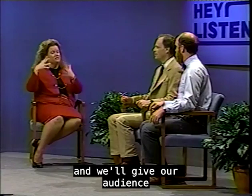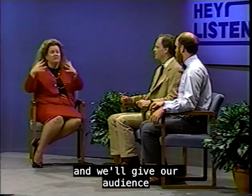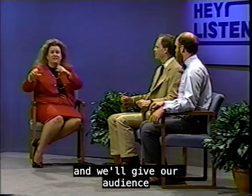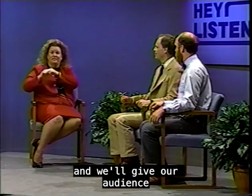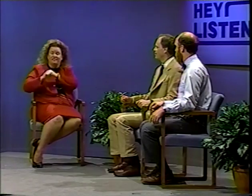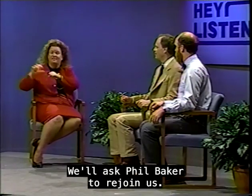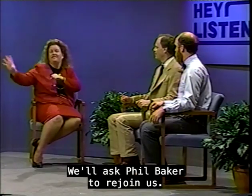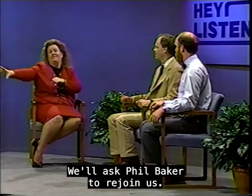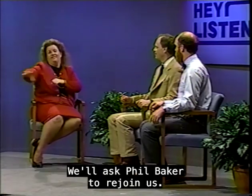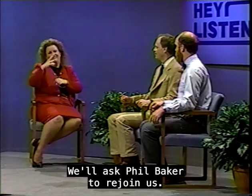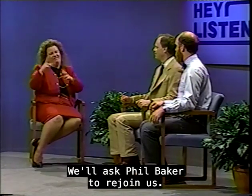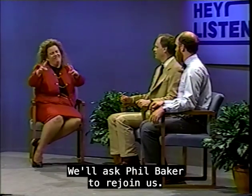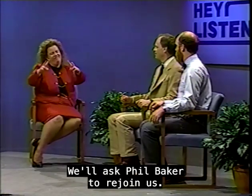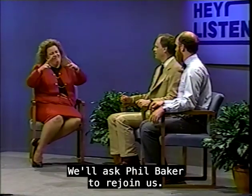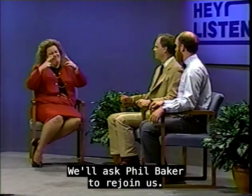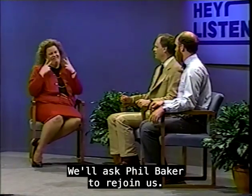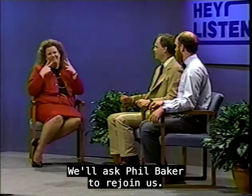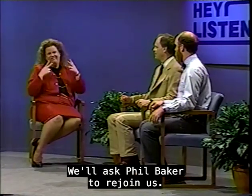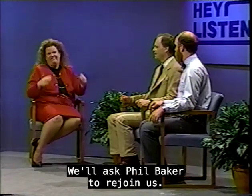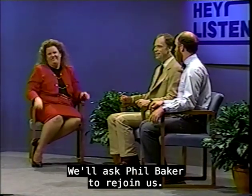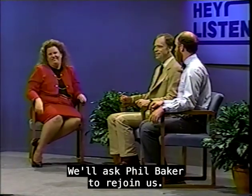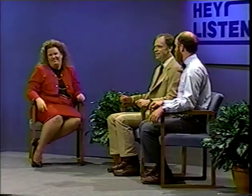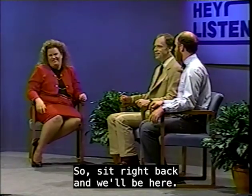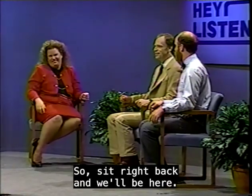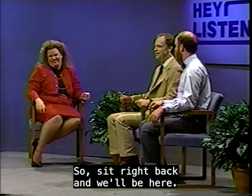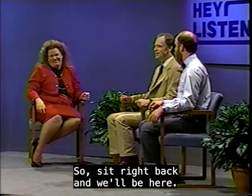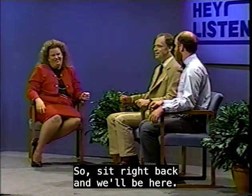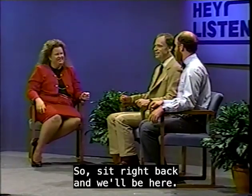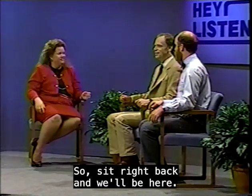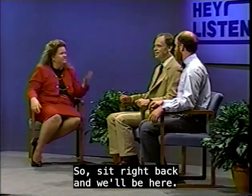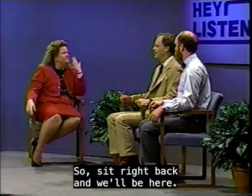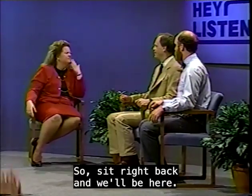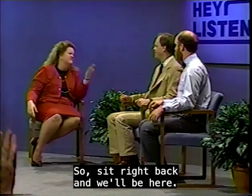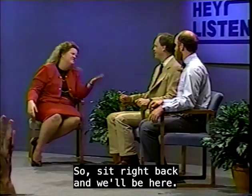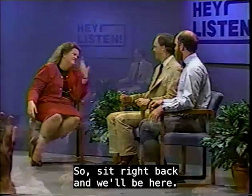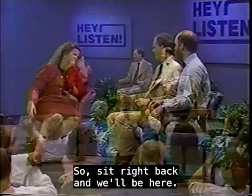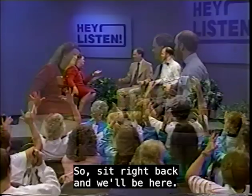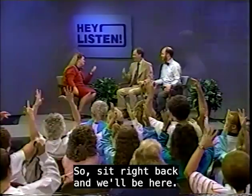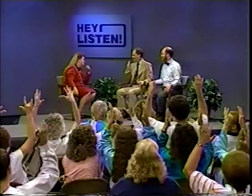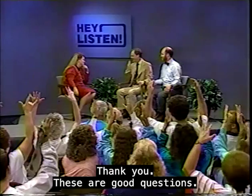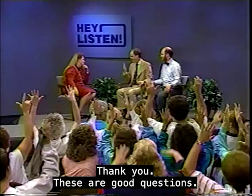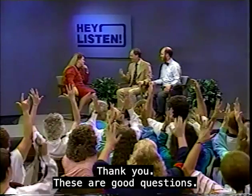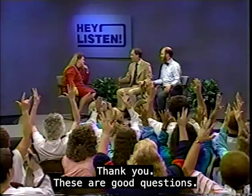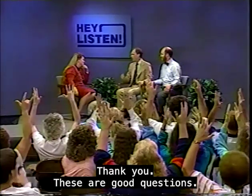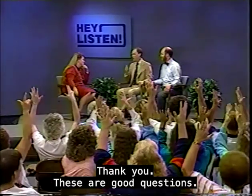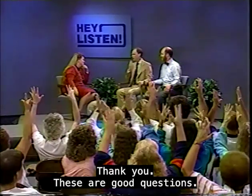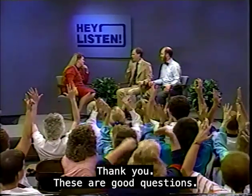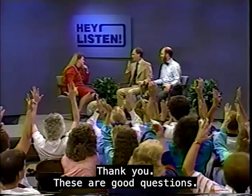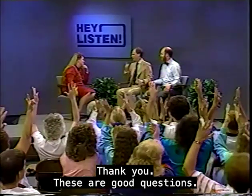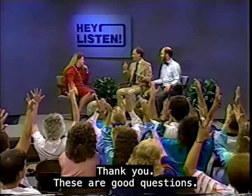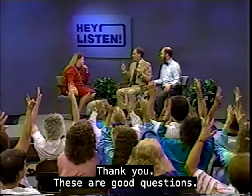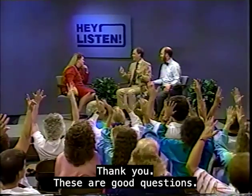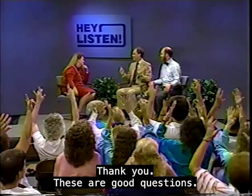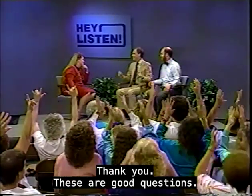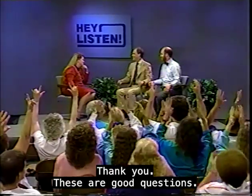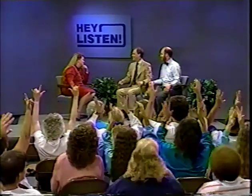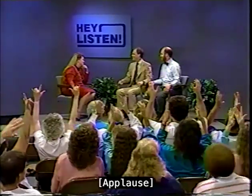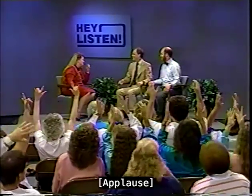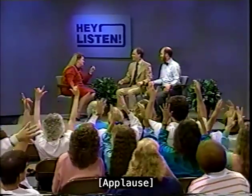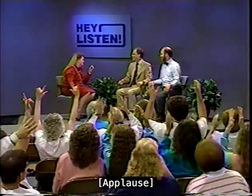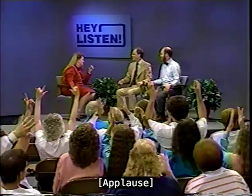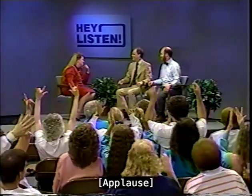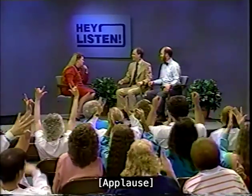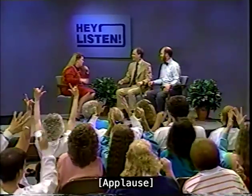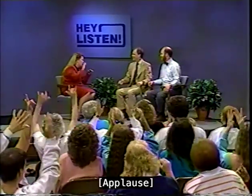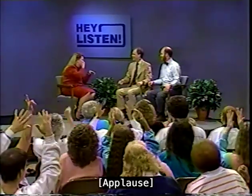ask questions. We'll ask Phil Baker to rejoin us. So sit right back, and we'll be here. Thank you. Those are good questions.